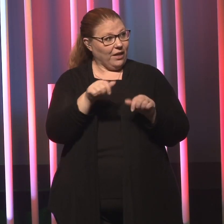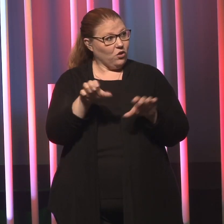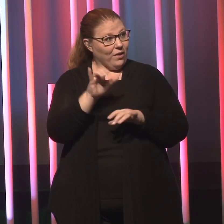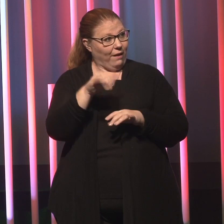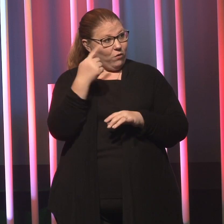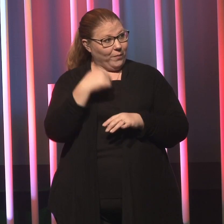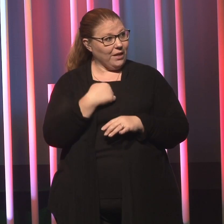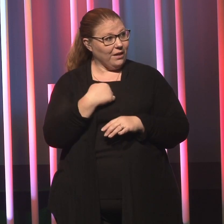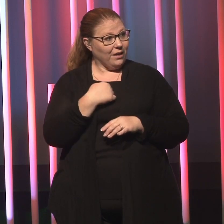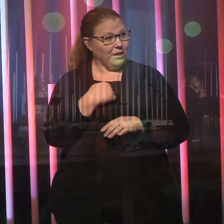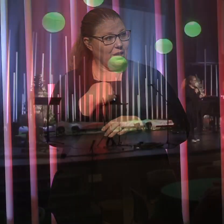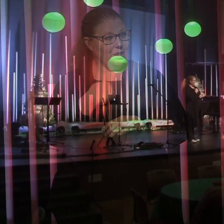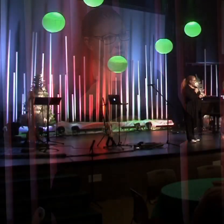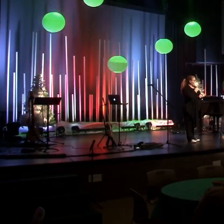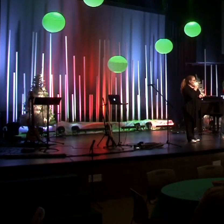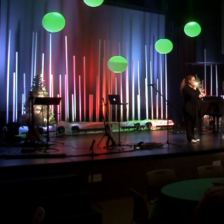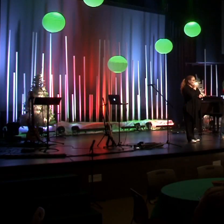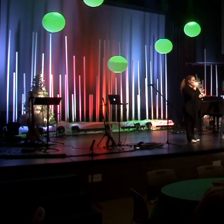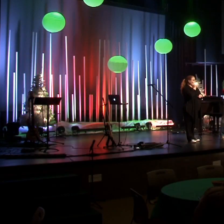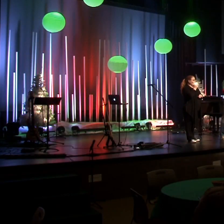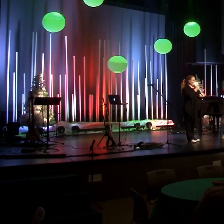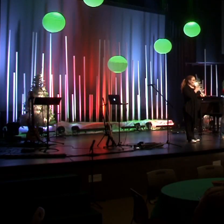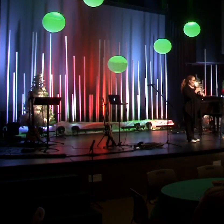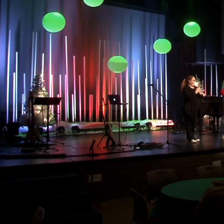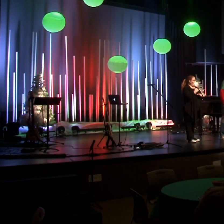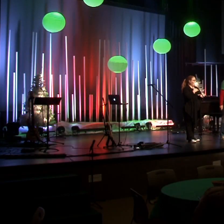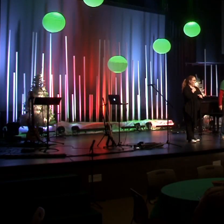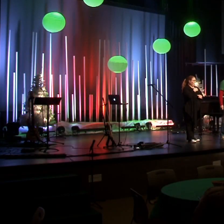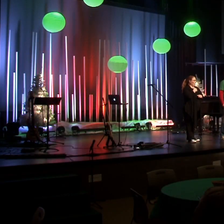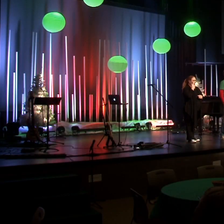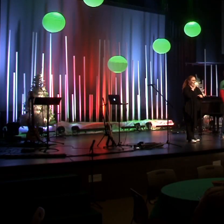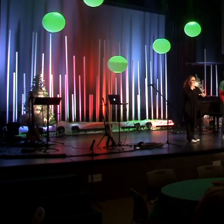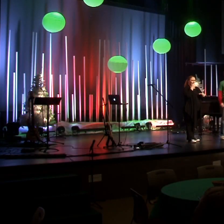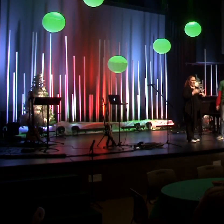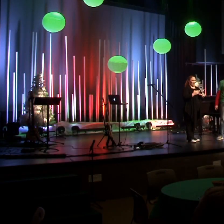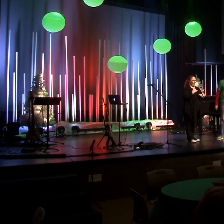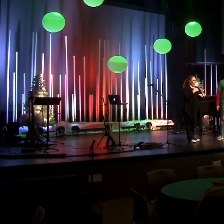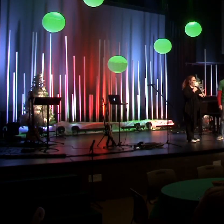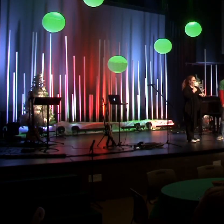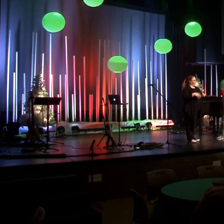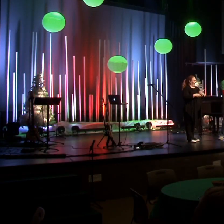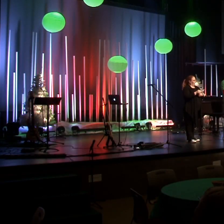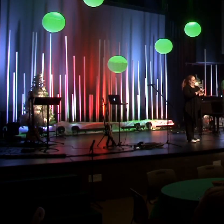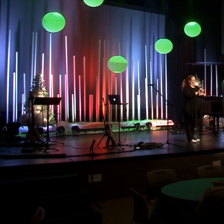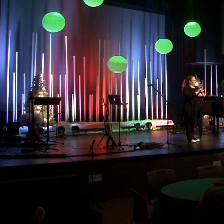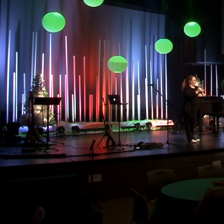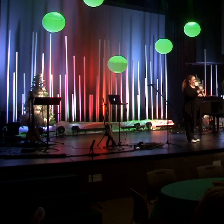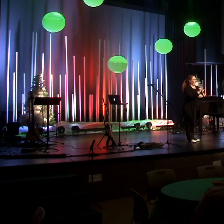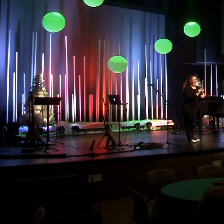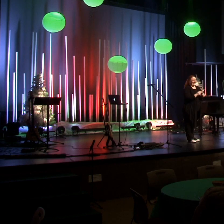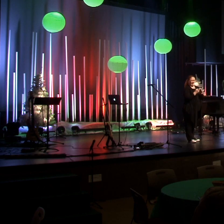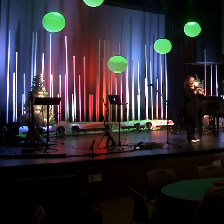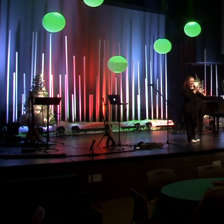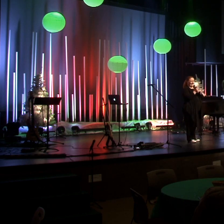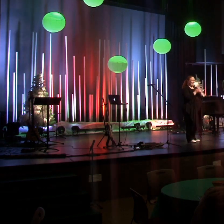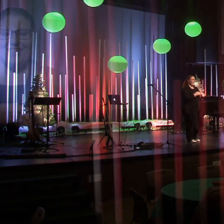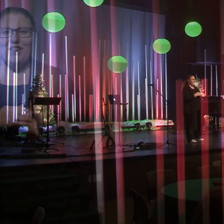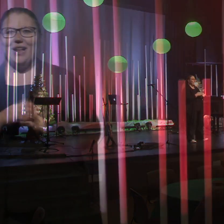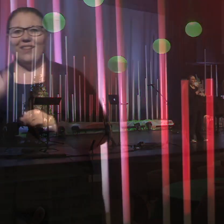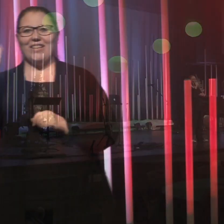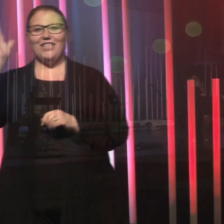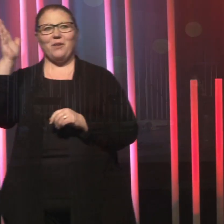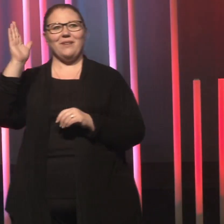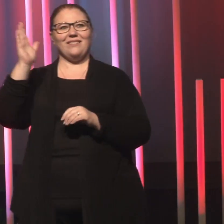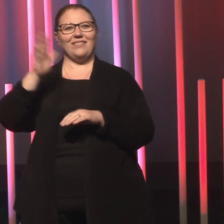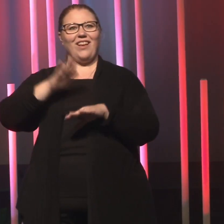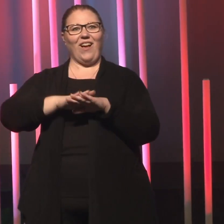me? Don't make me regret this decision, okay? No. We'll have extra church in January. So, hey, can I get the sermon presentation